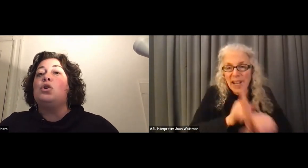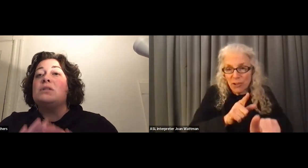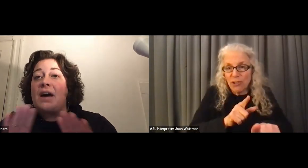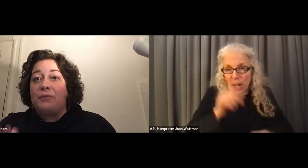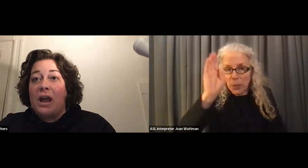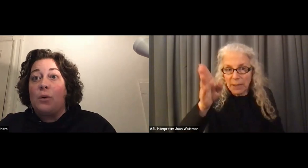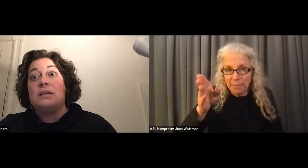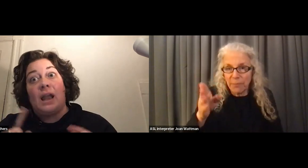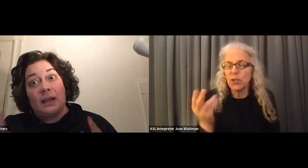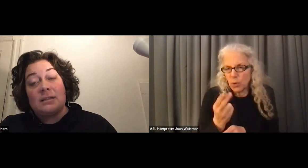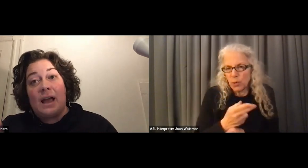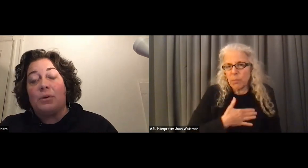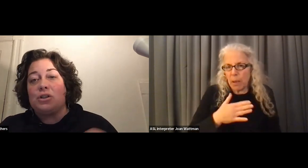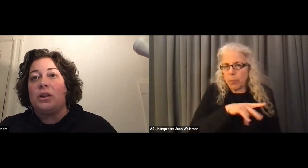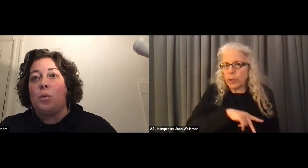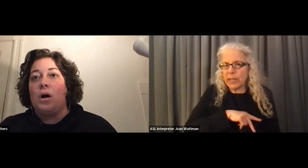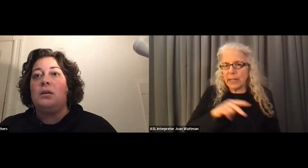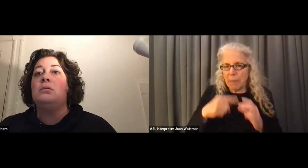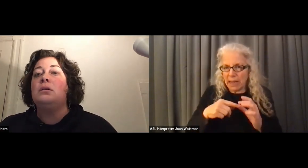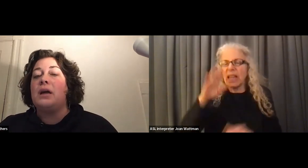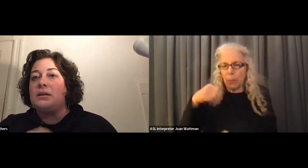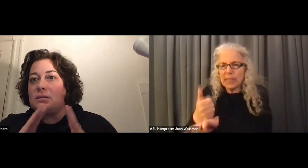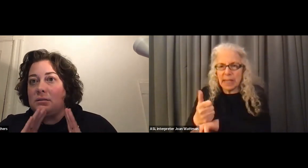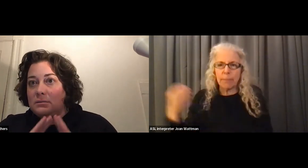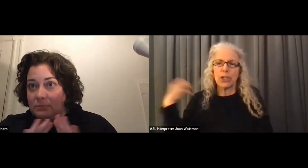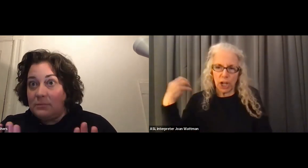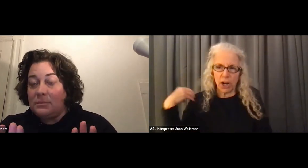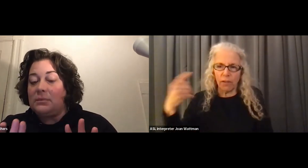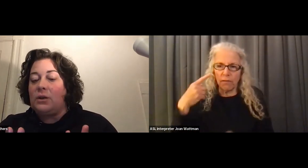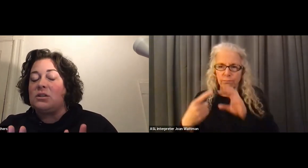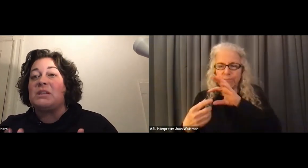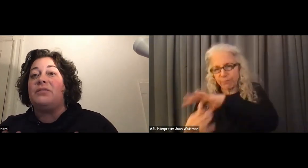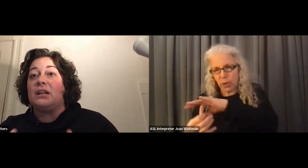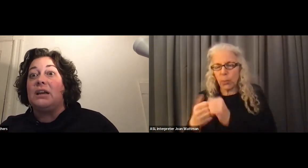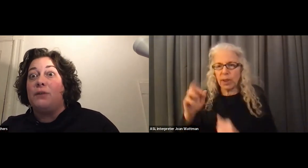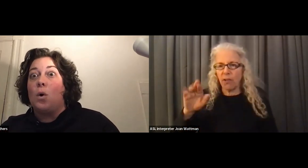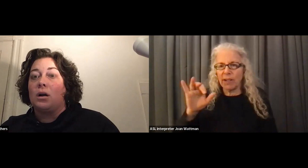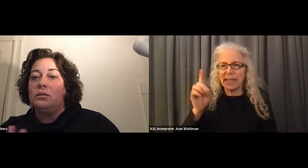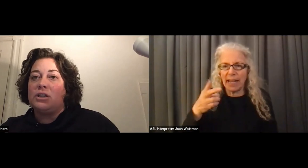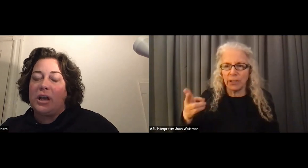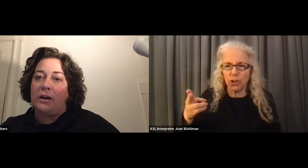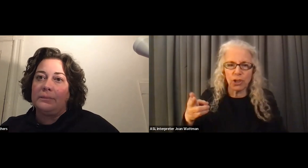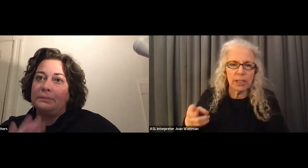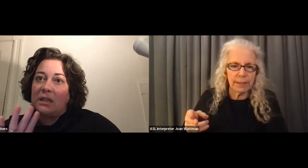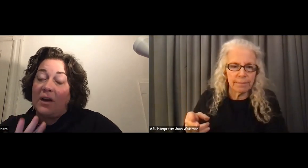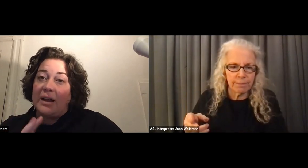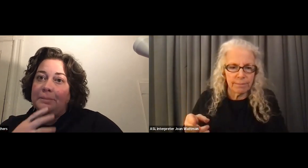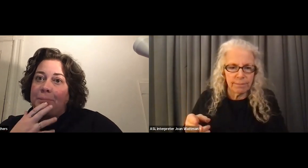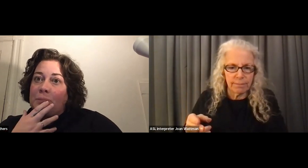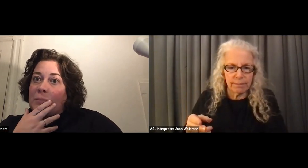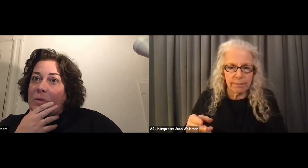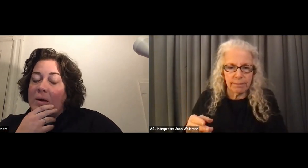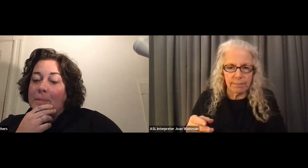So we'll use that for now until I can establish another one that is, you know, specifically for the chair. That's